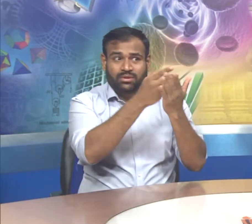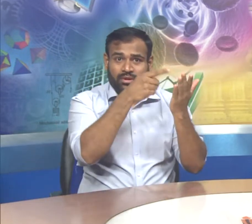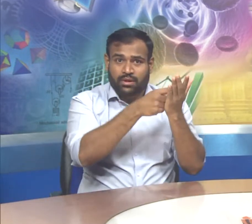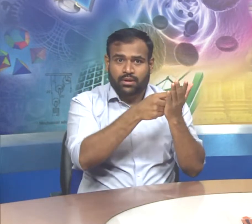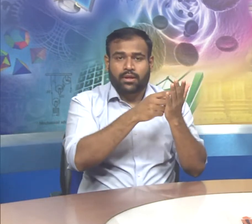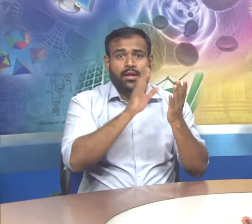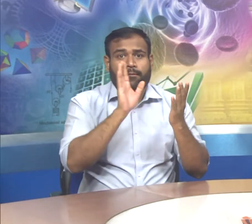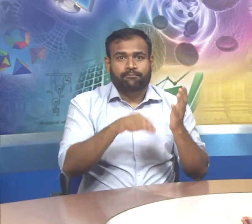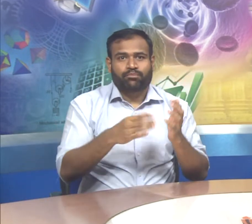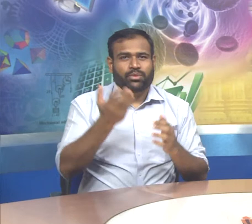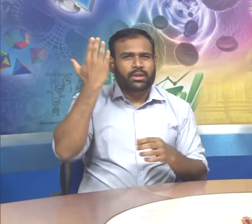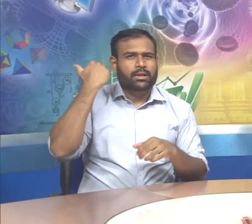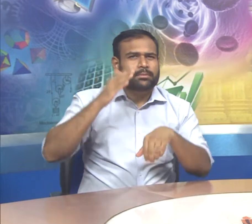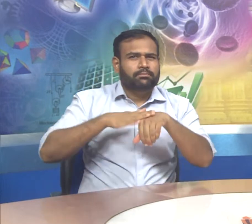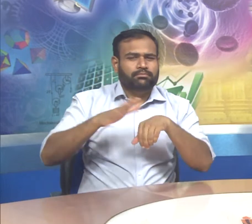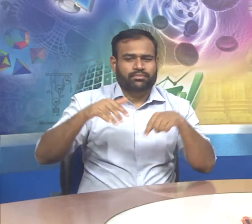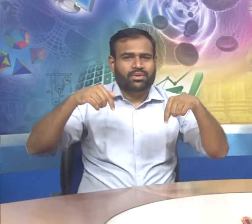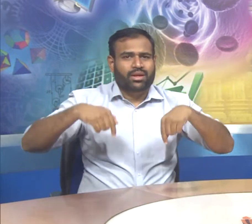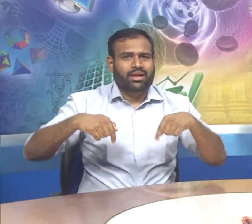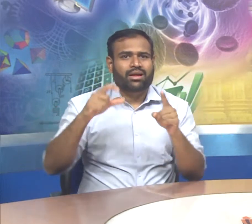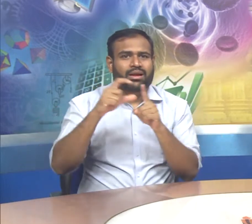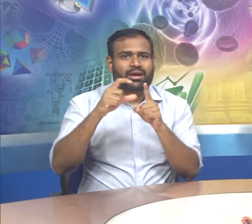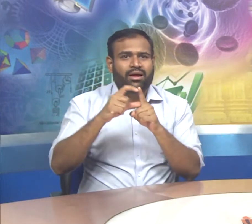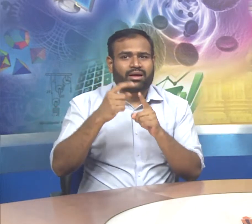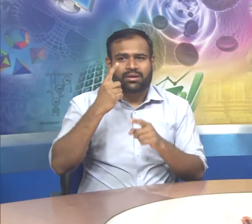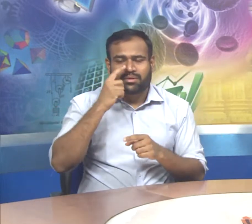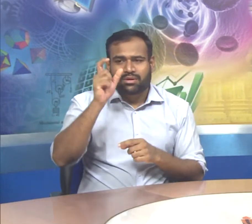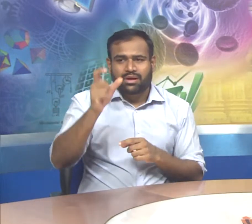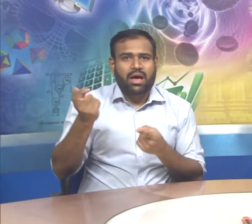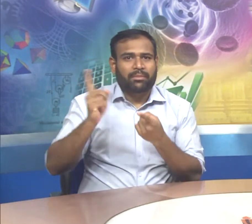Appeals in criminal cases.